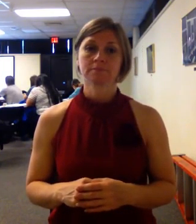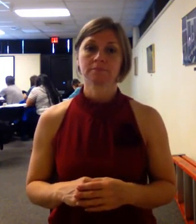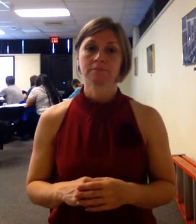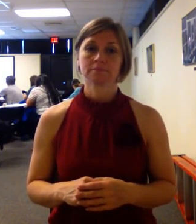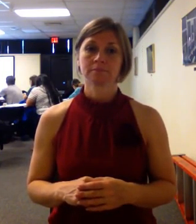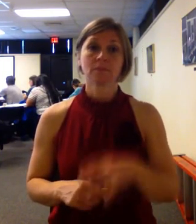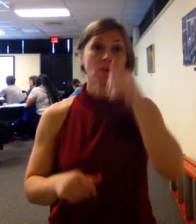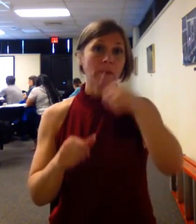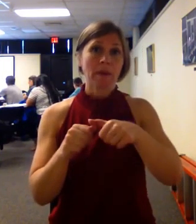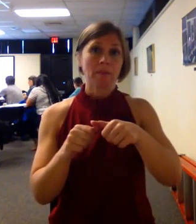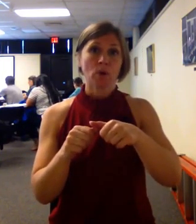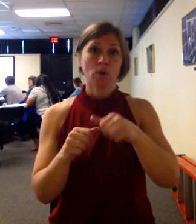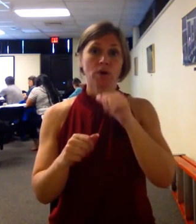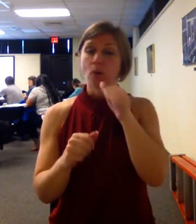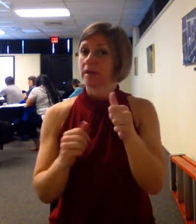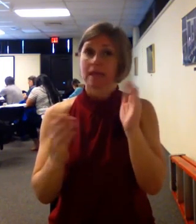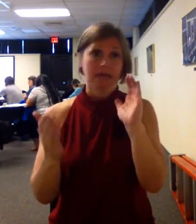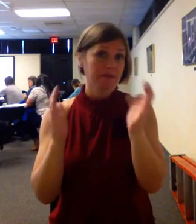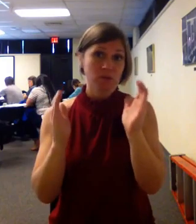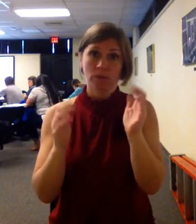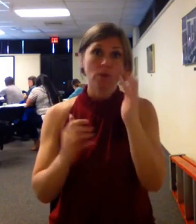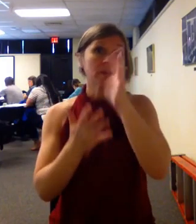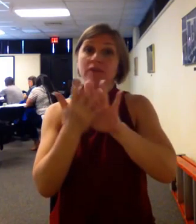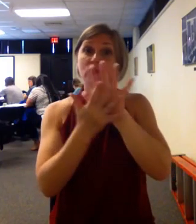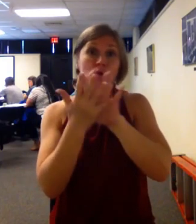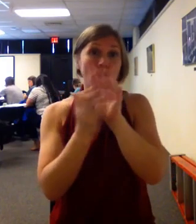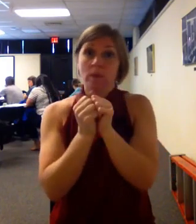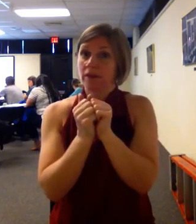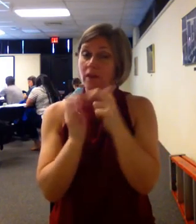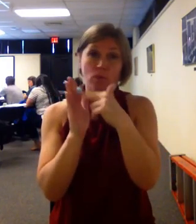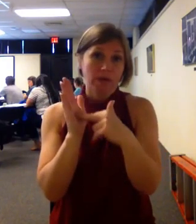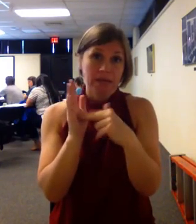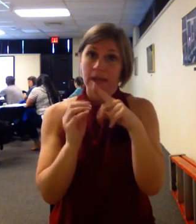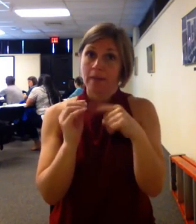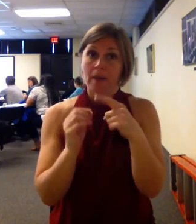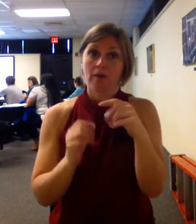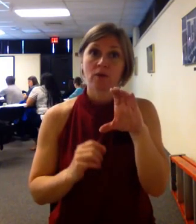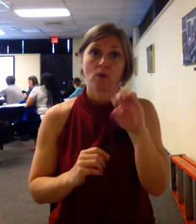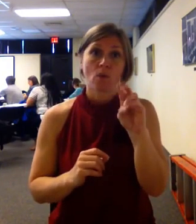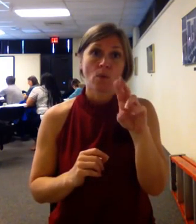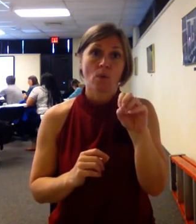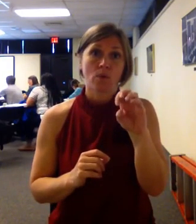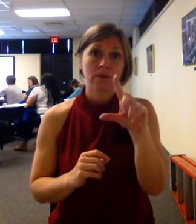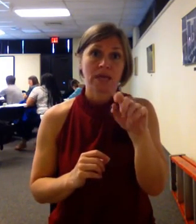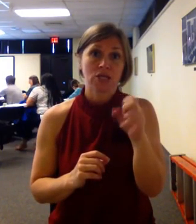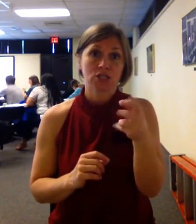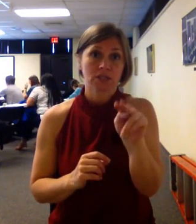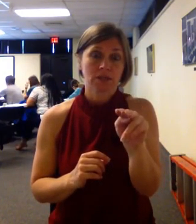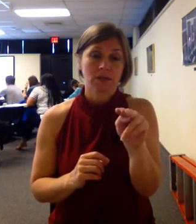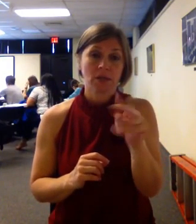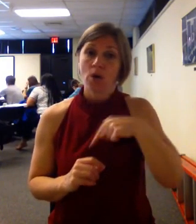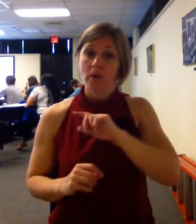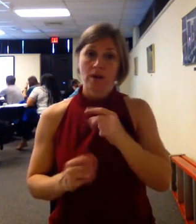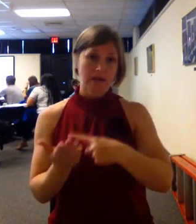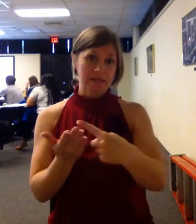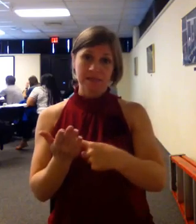Remember, don't get that confused with the reading about the correlation. We're not going to talk about correlation in this class.